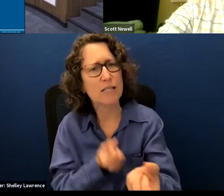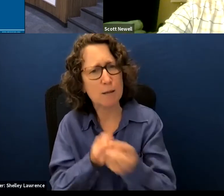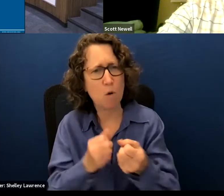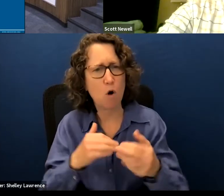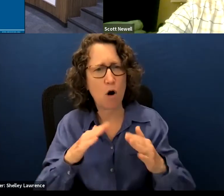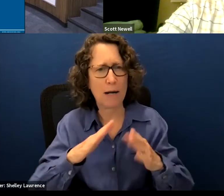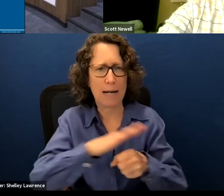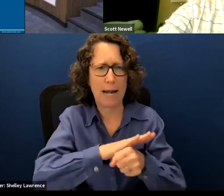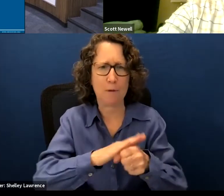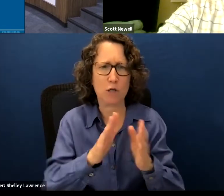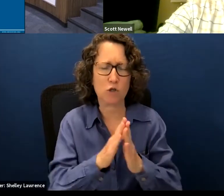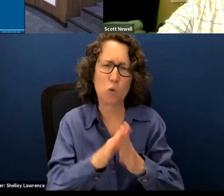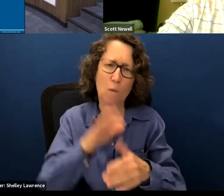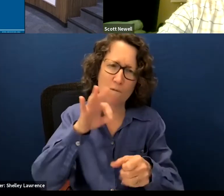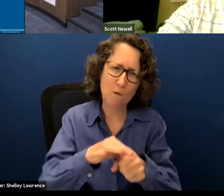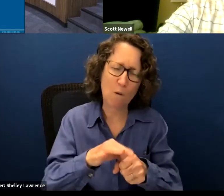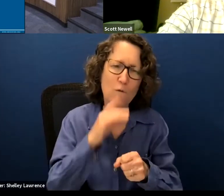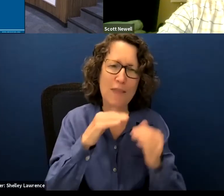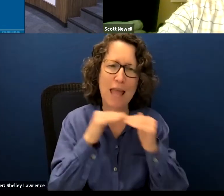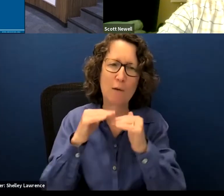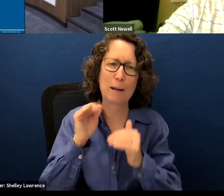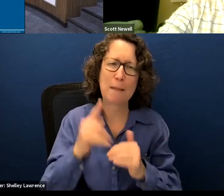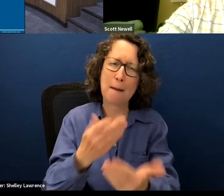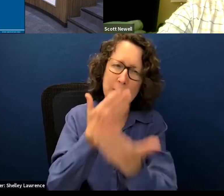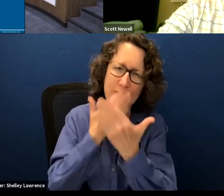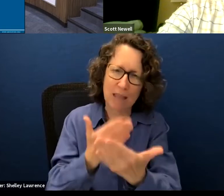neighborhood schools, vote for the equity map. Thank you.